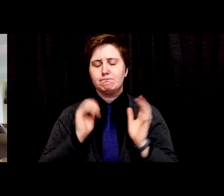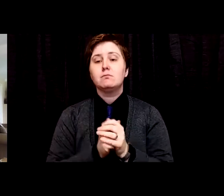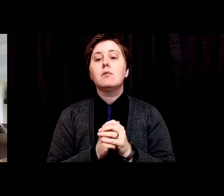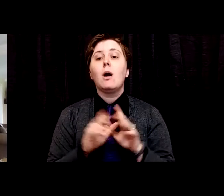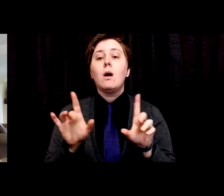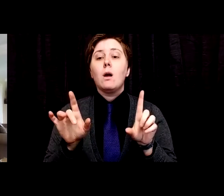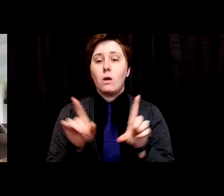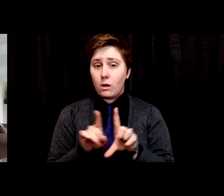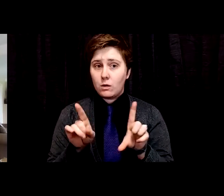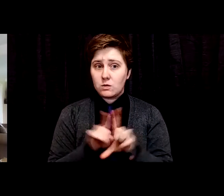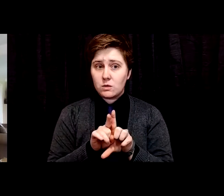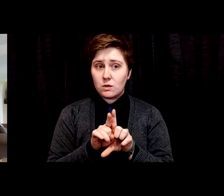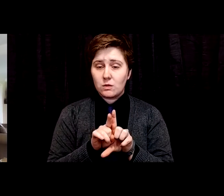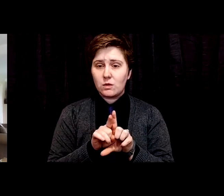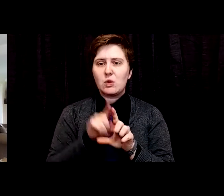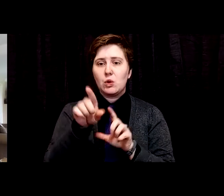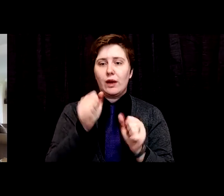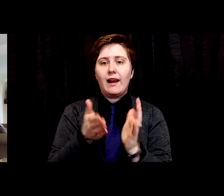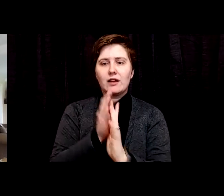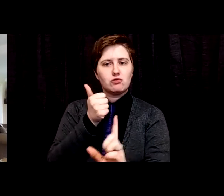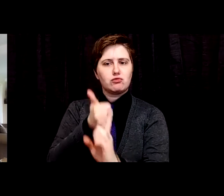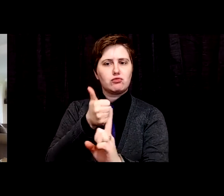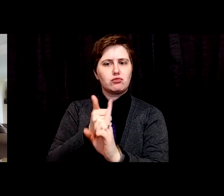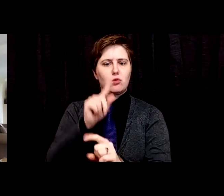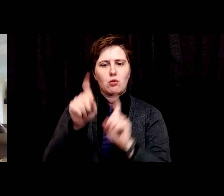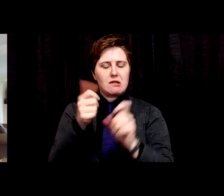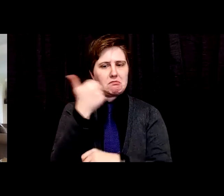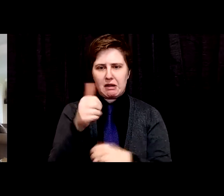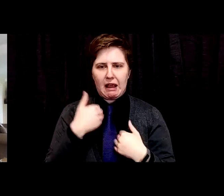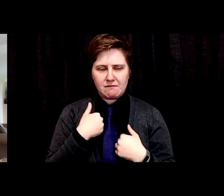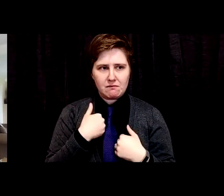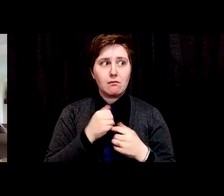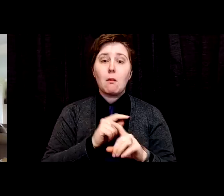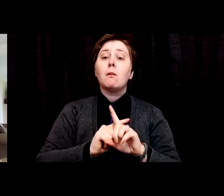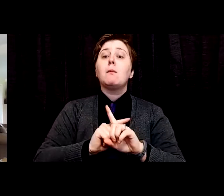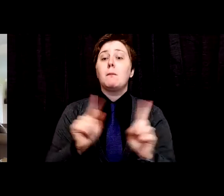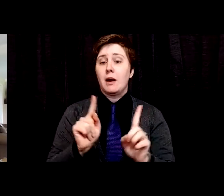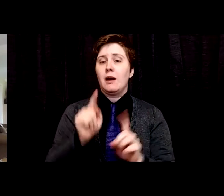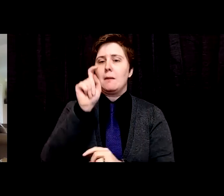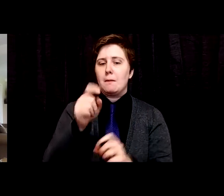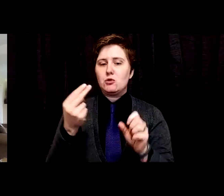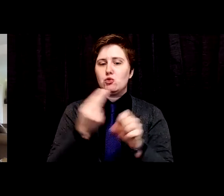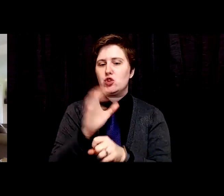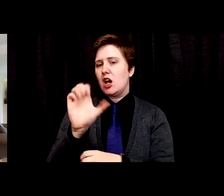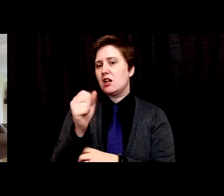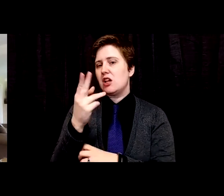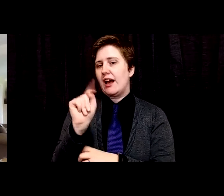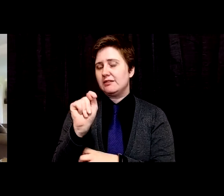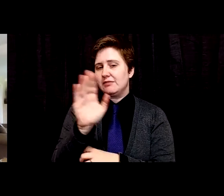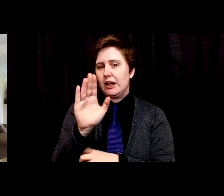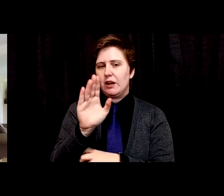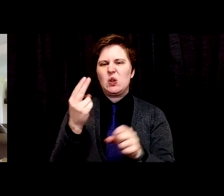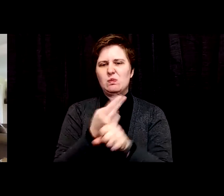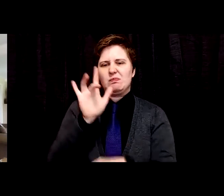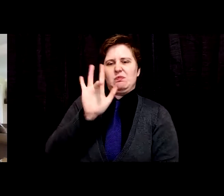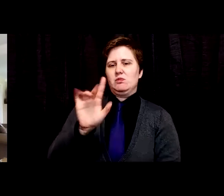addition, you will be able to ask your own questions, but you will have to go into the chat section and raise your